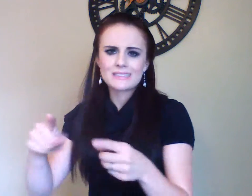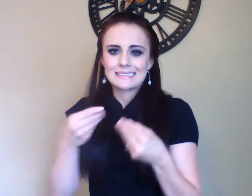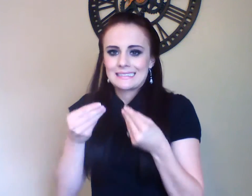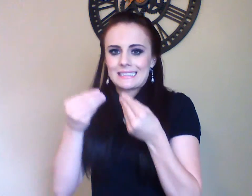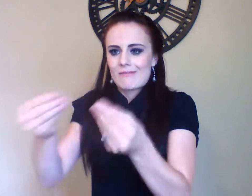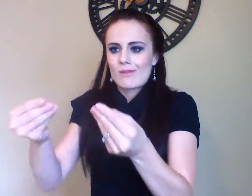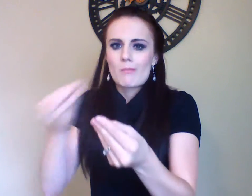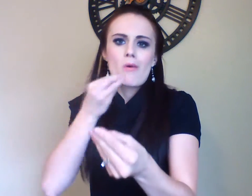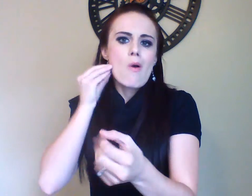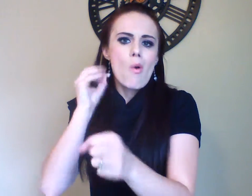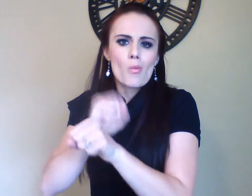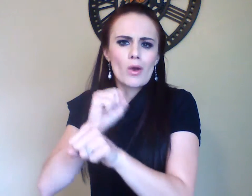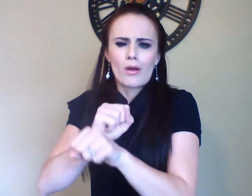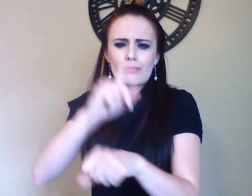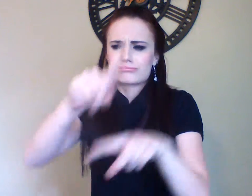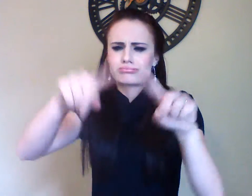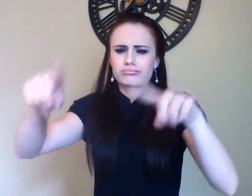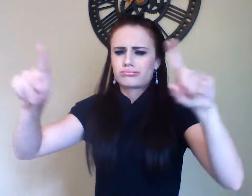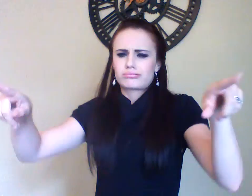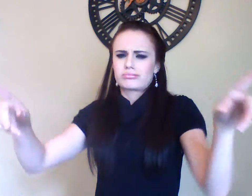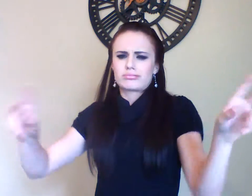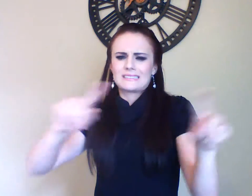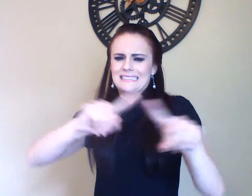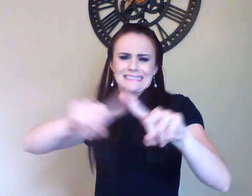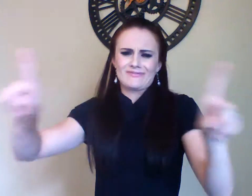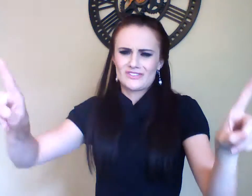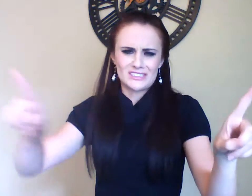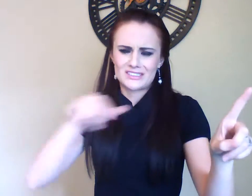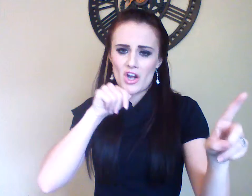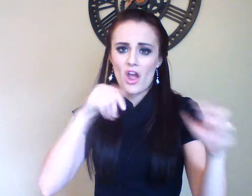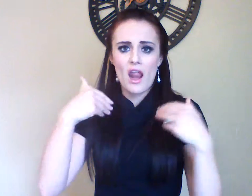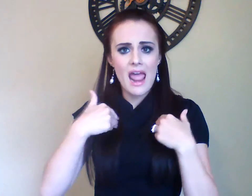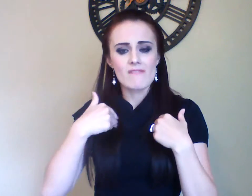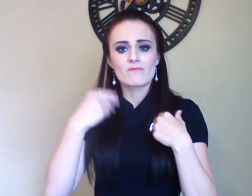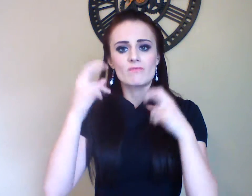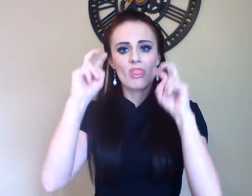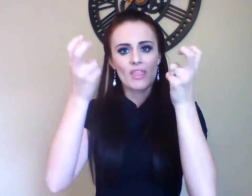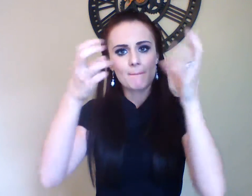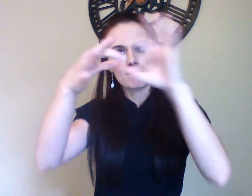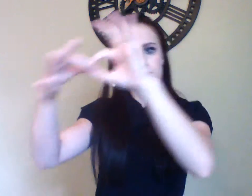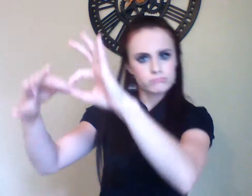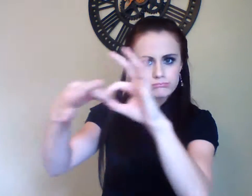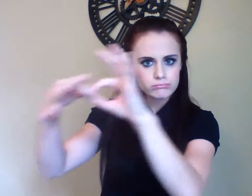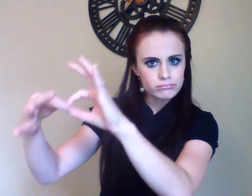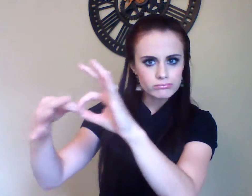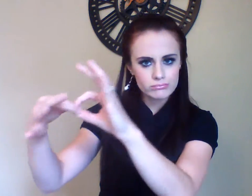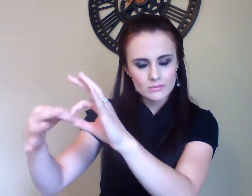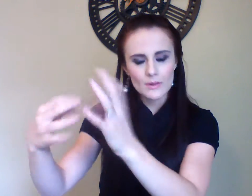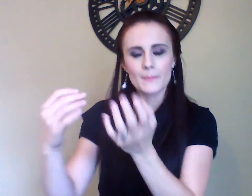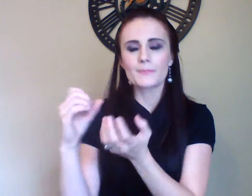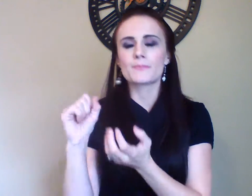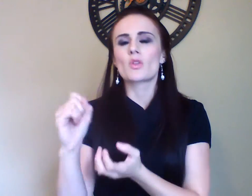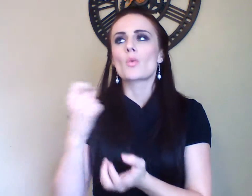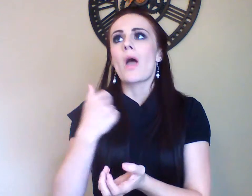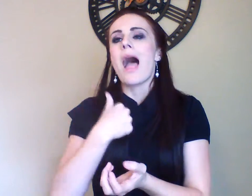or any sort of theme. So I like to think about giving my students assignments that are related to a